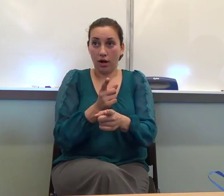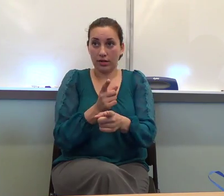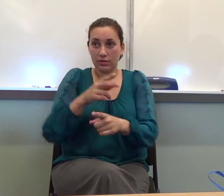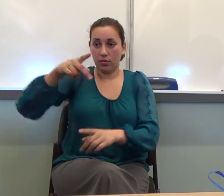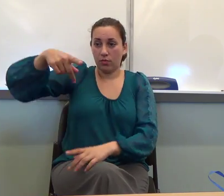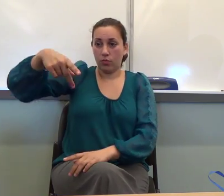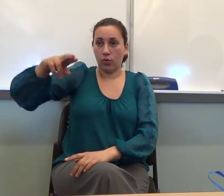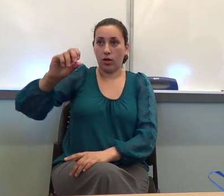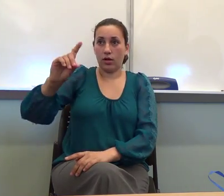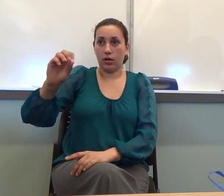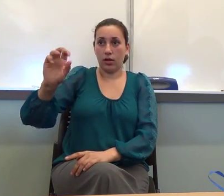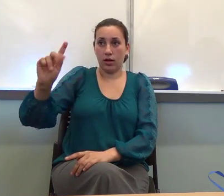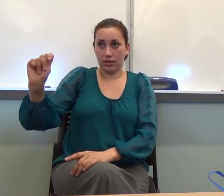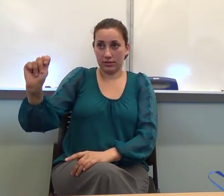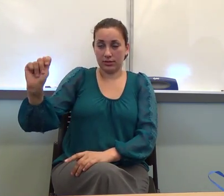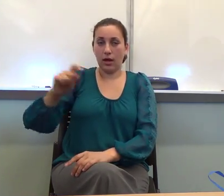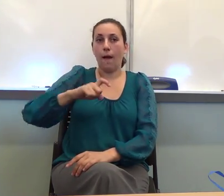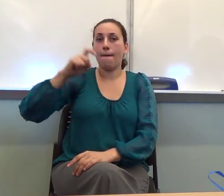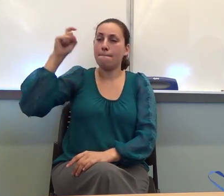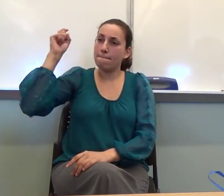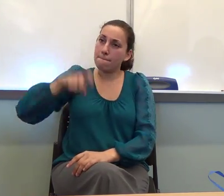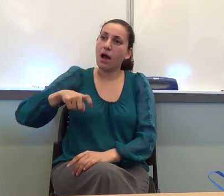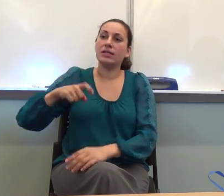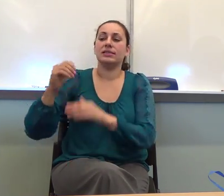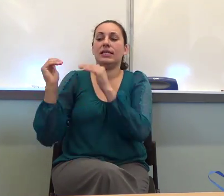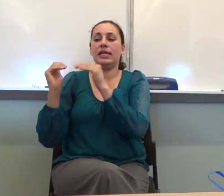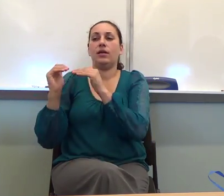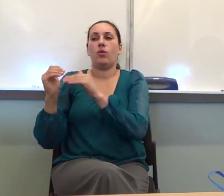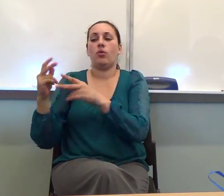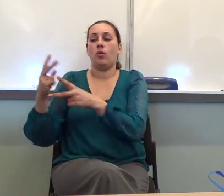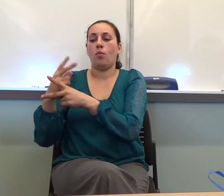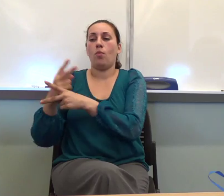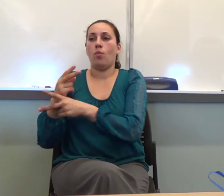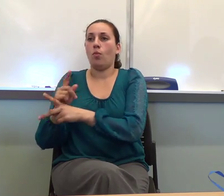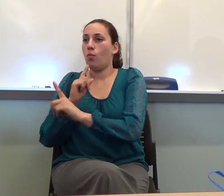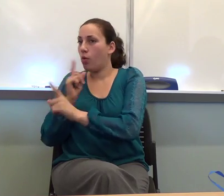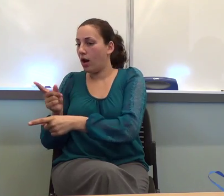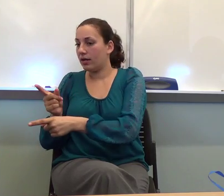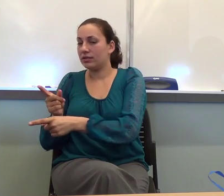must equal the product of the extremes.